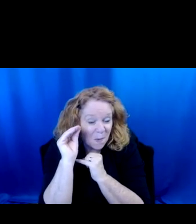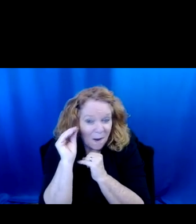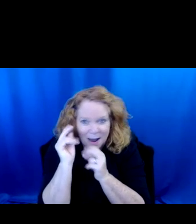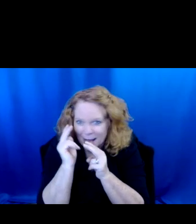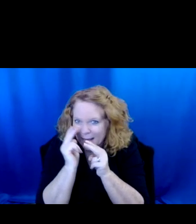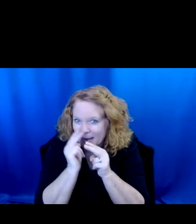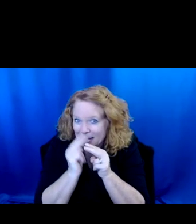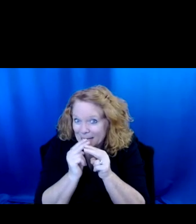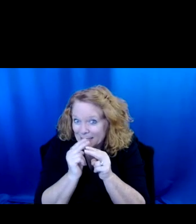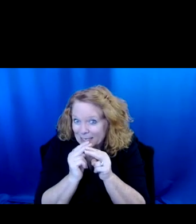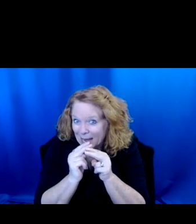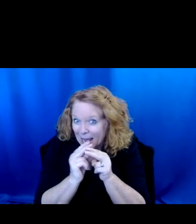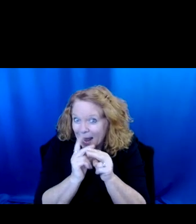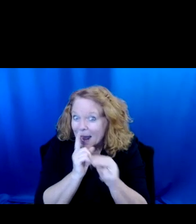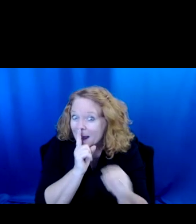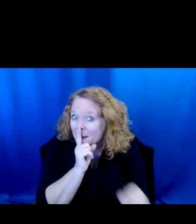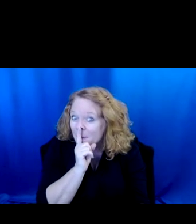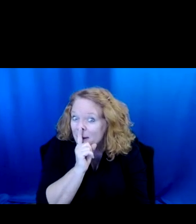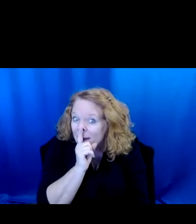name